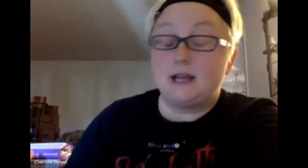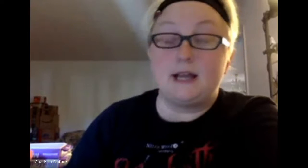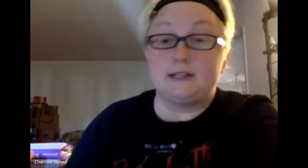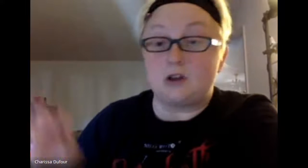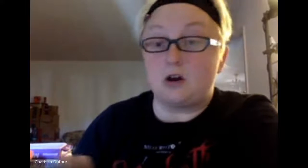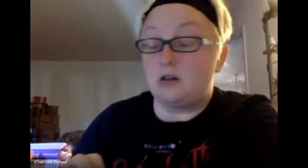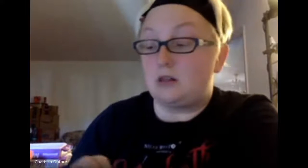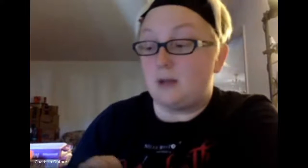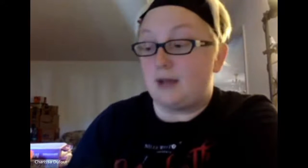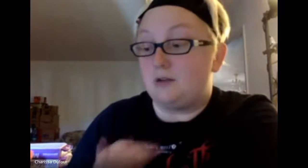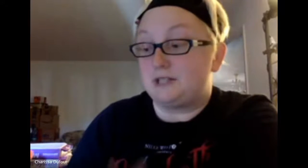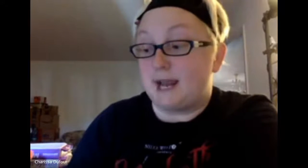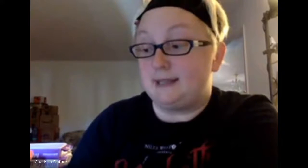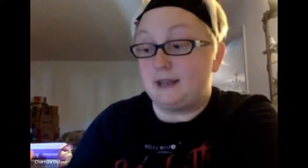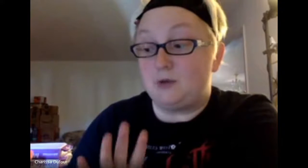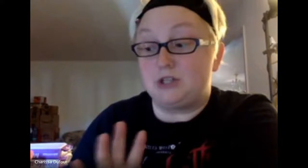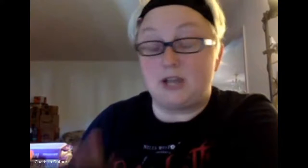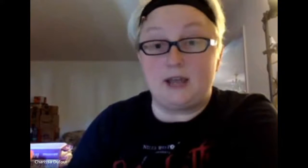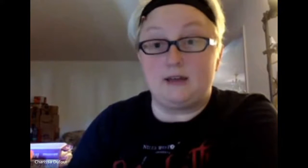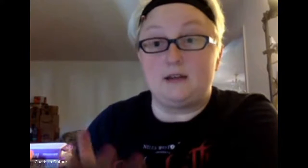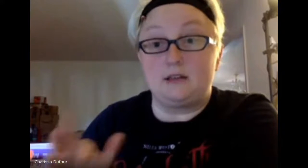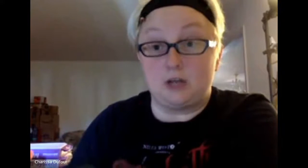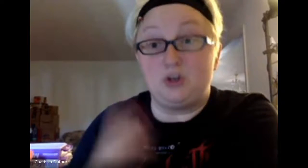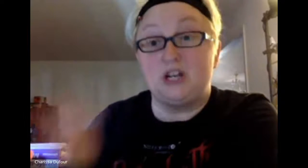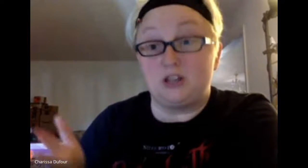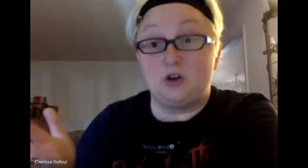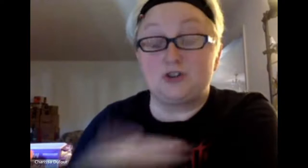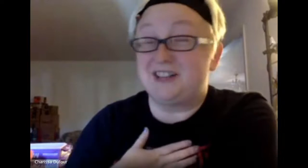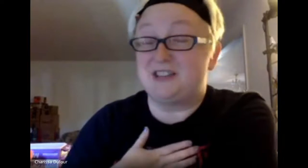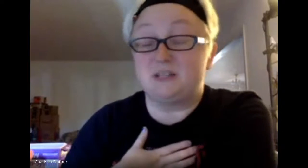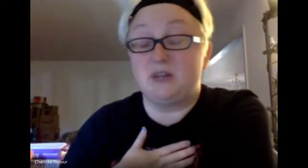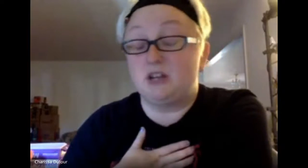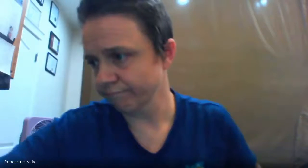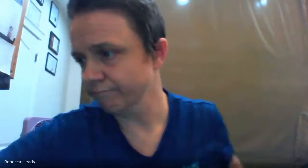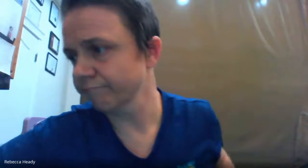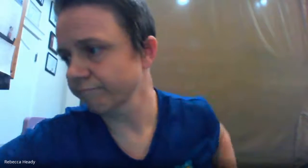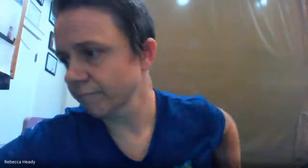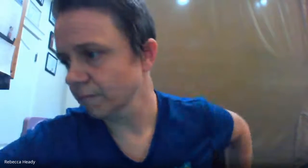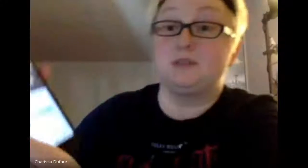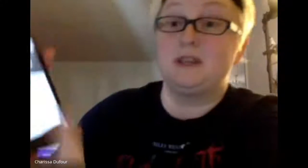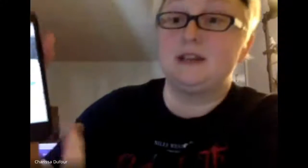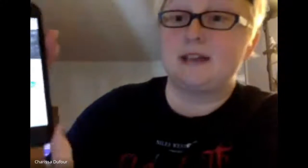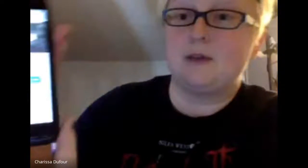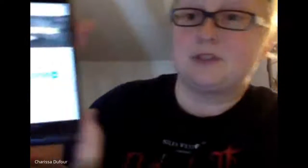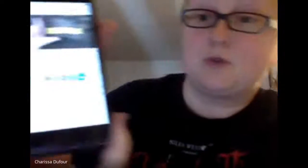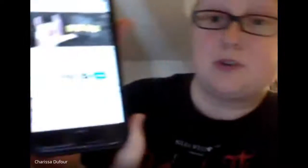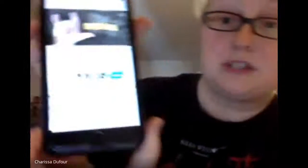it's all about sign language and the community and the culture. And it's been hugely helpful to me because I was, of course,